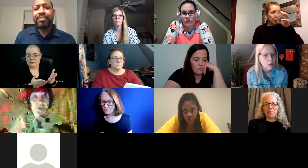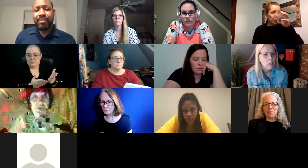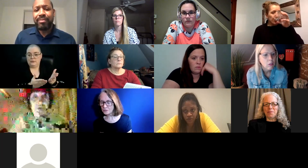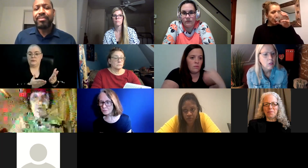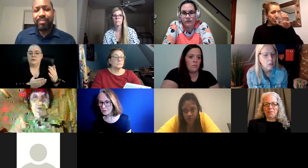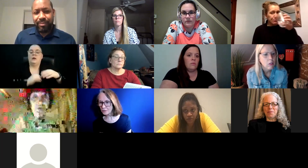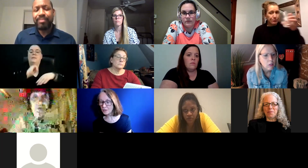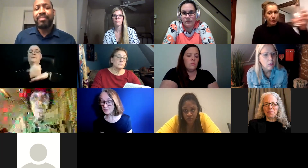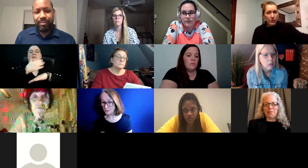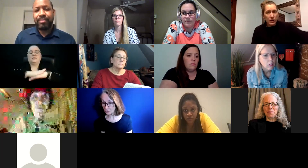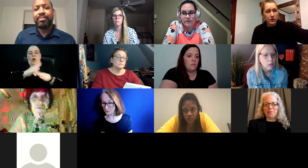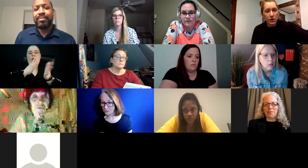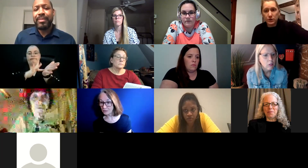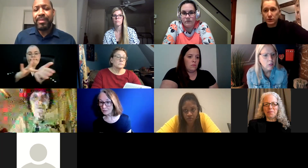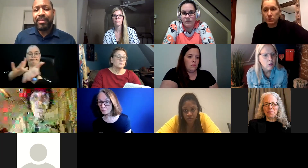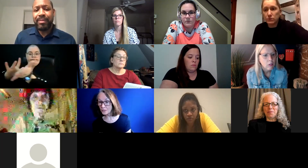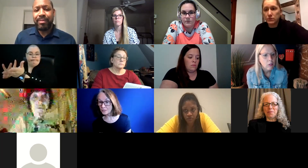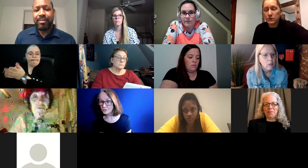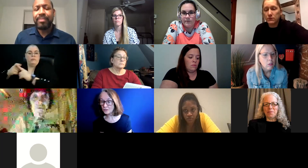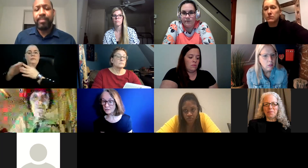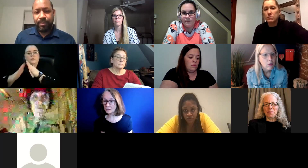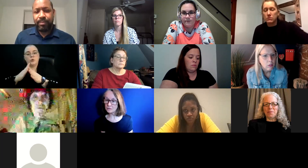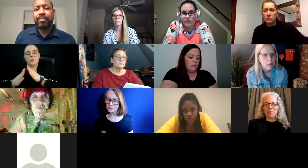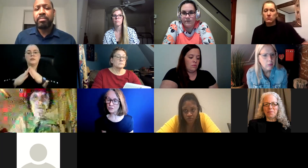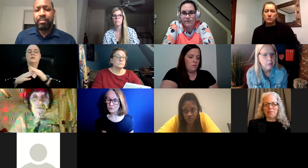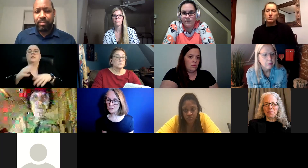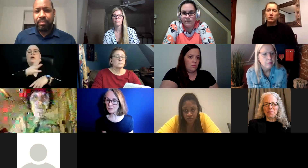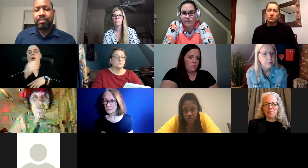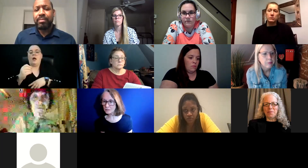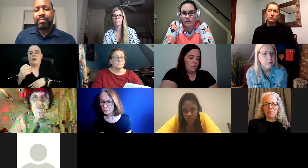some recommendations based on the general feeling in the community.